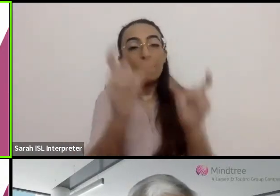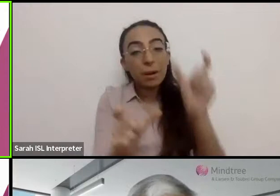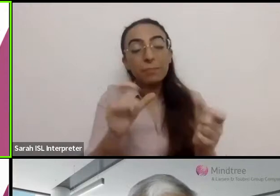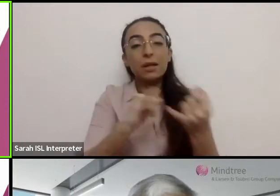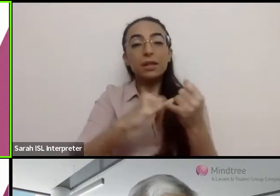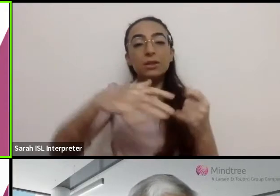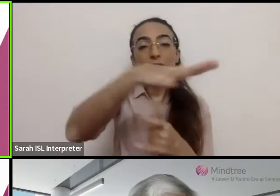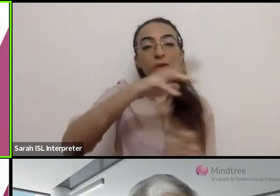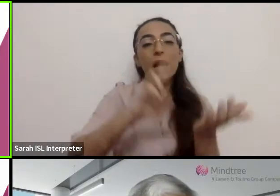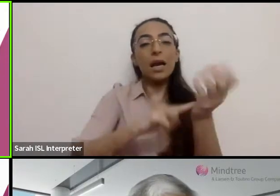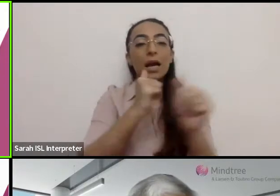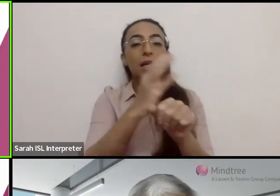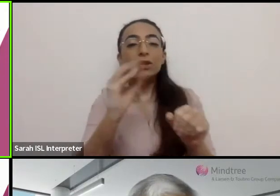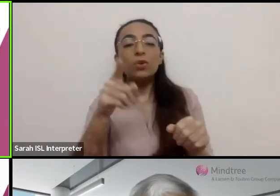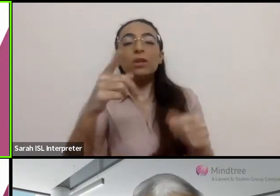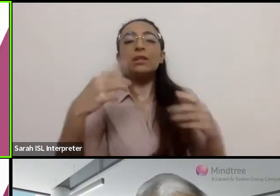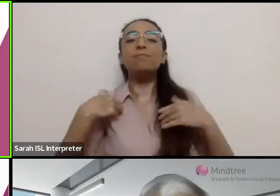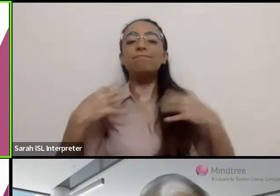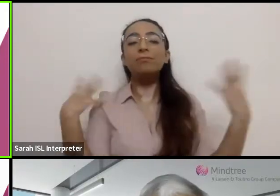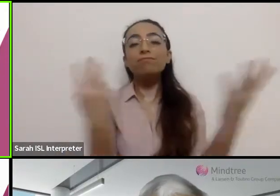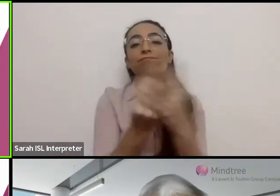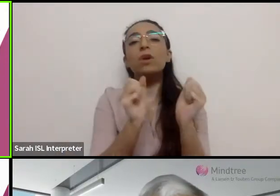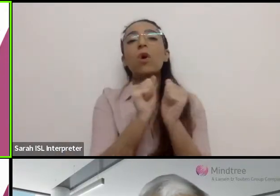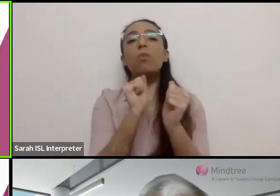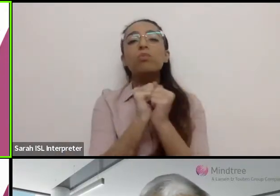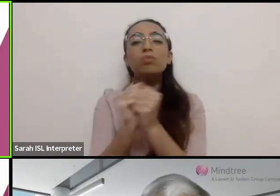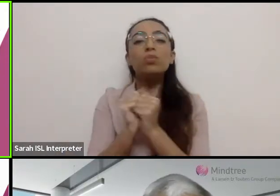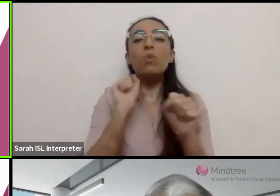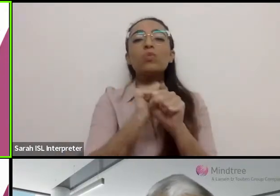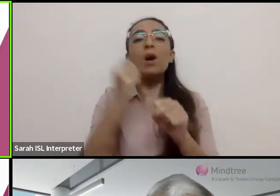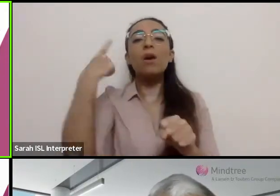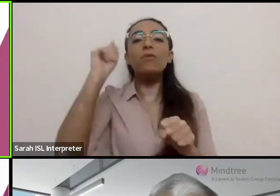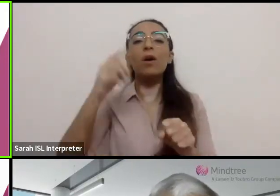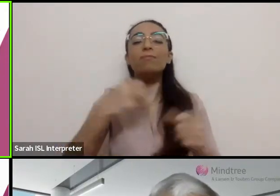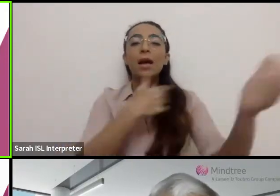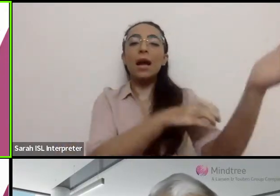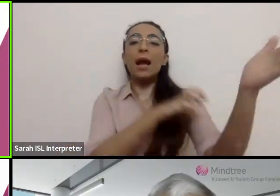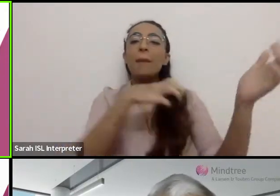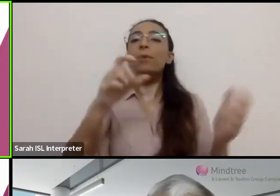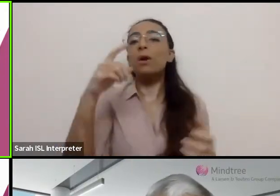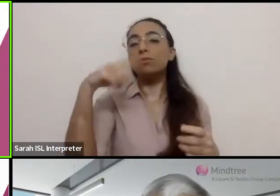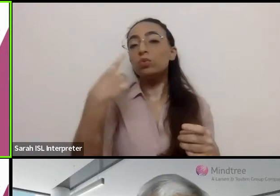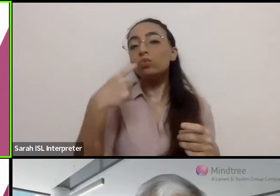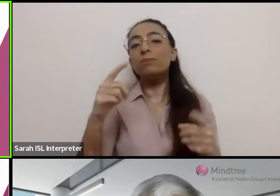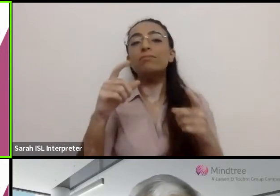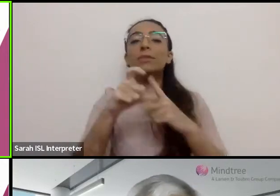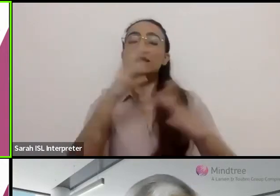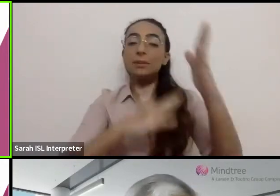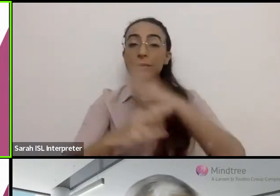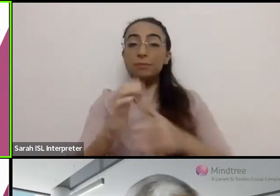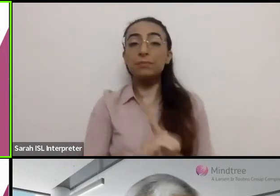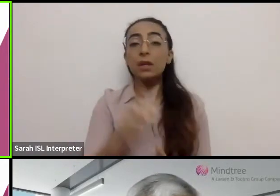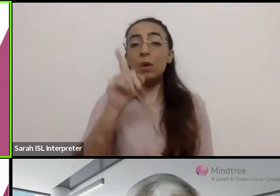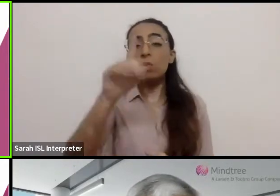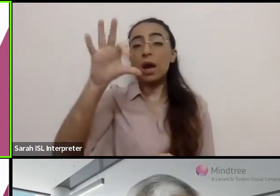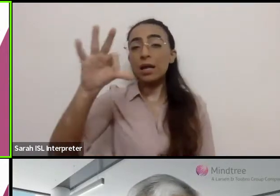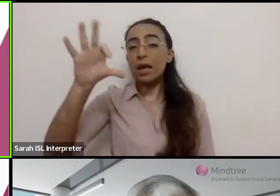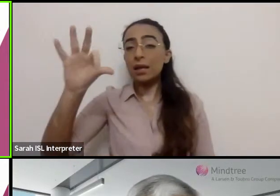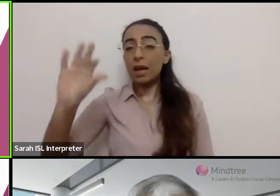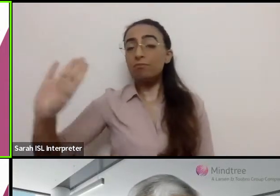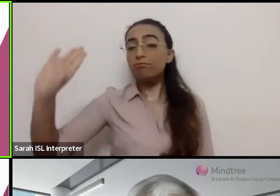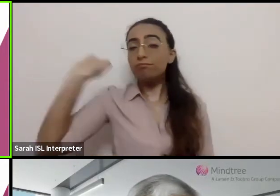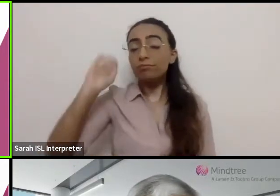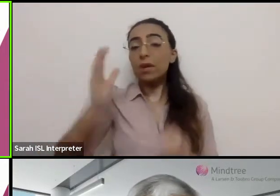endeavors. The story of the Helen Keller Awards dates back to 1999. The awards were introduced